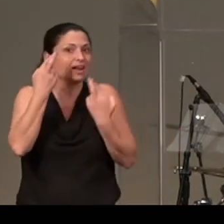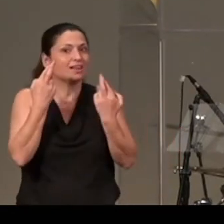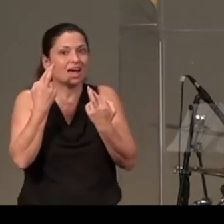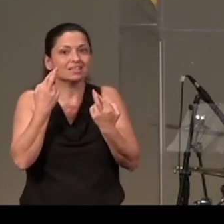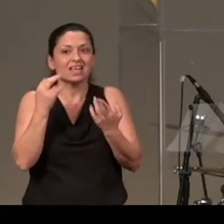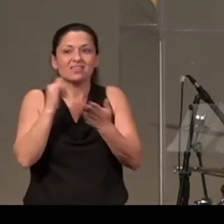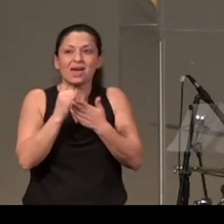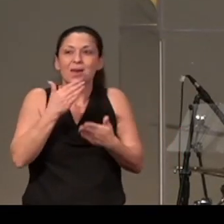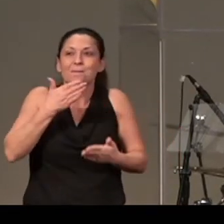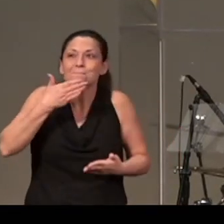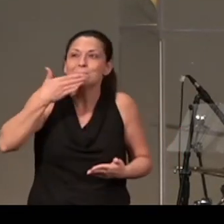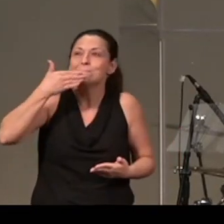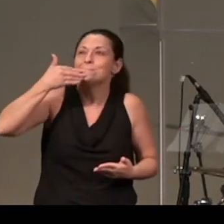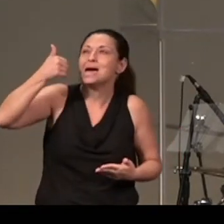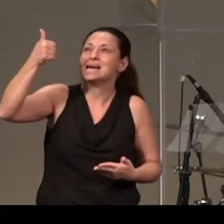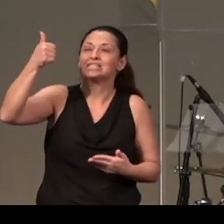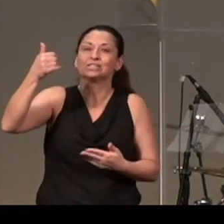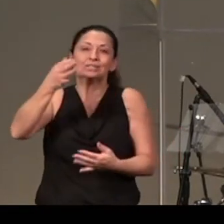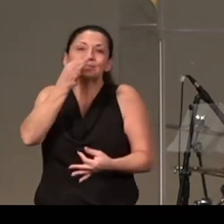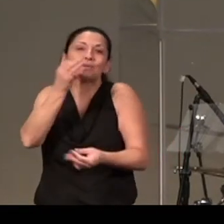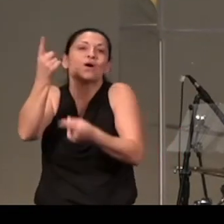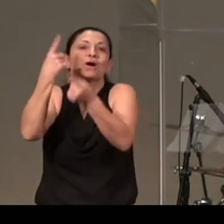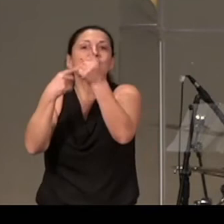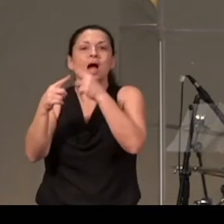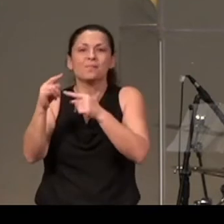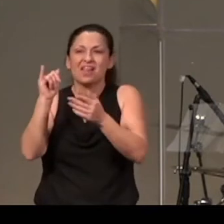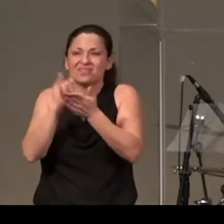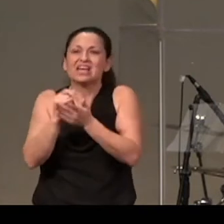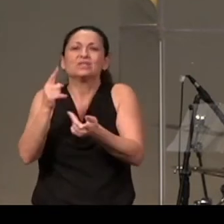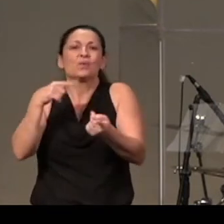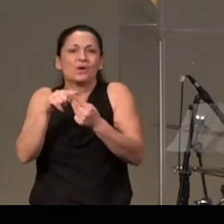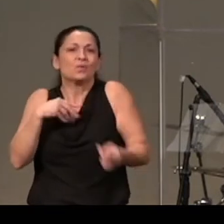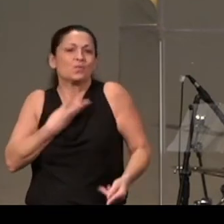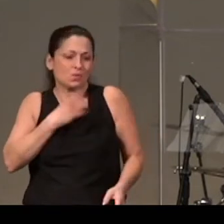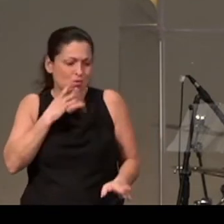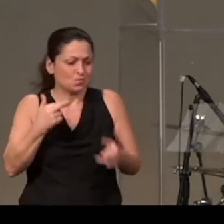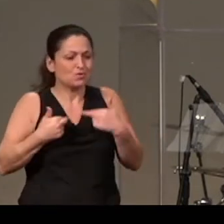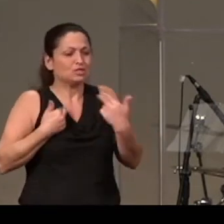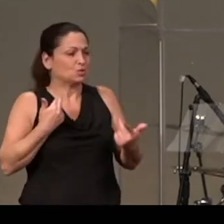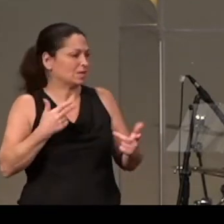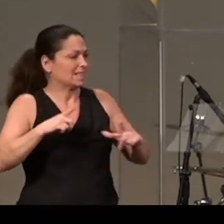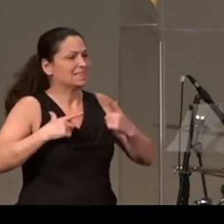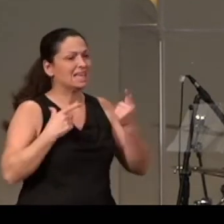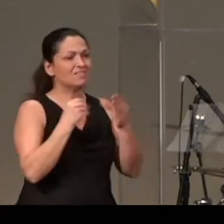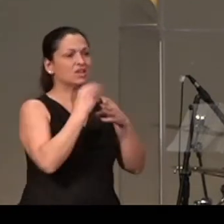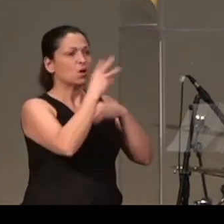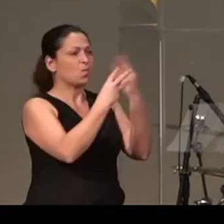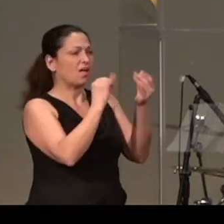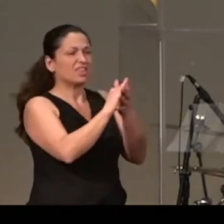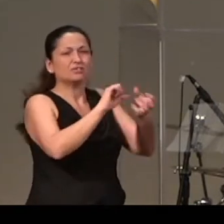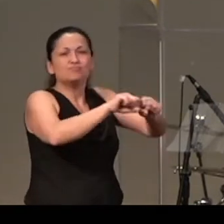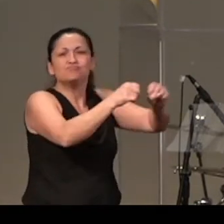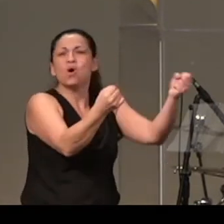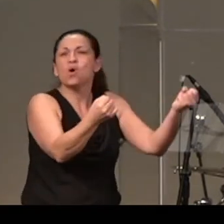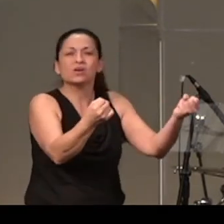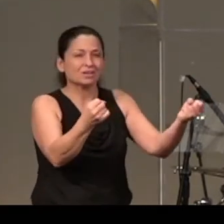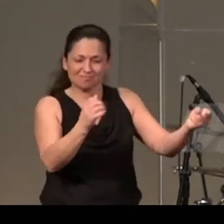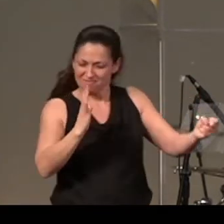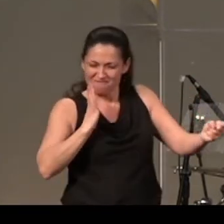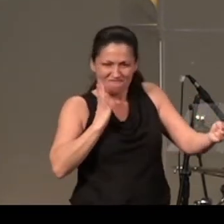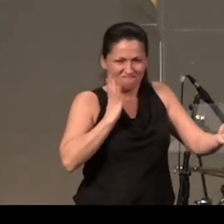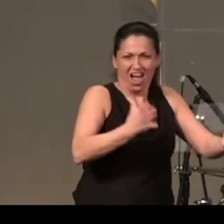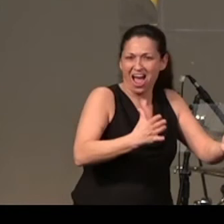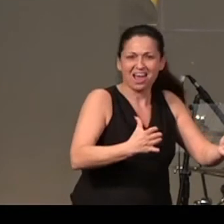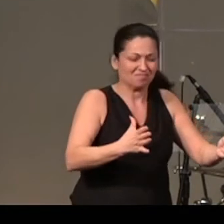enjoy living in a broken world as broken people, because we know one day we won't be broken. We know one day the world won't be broken, and that's